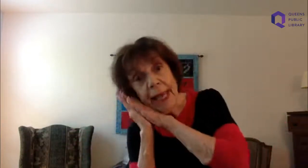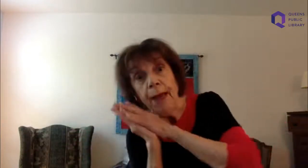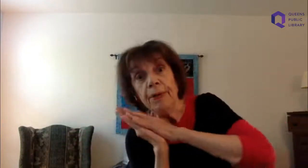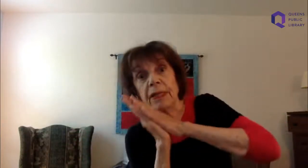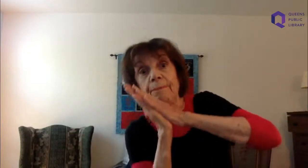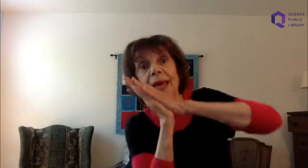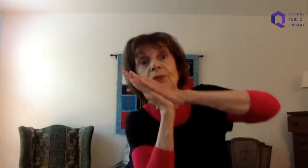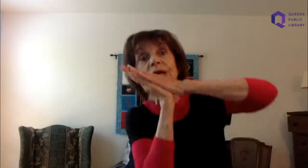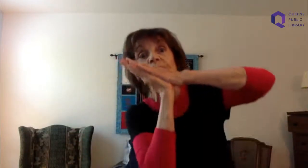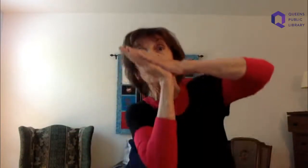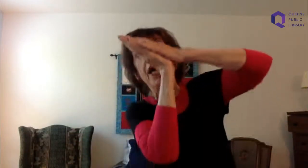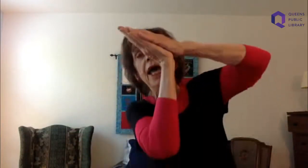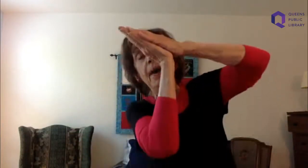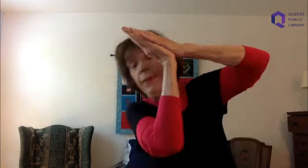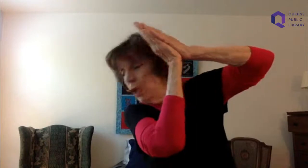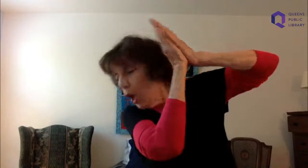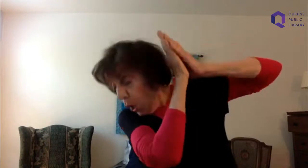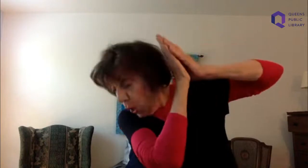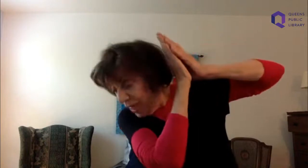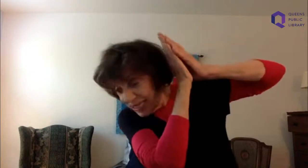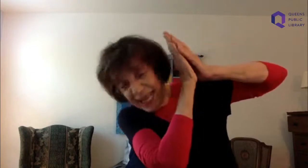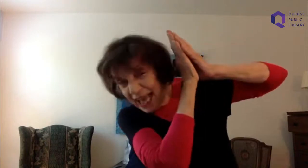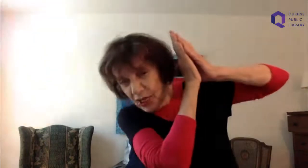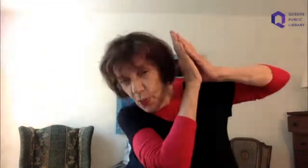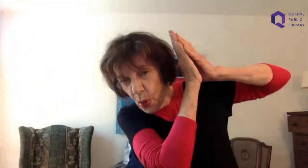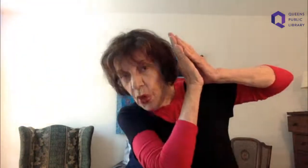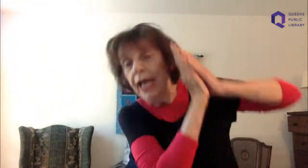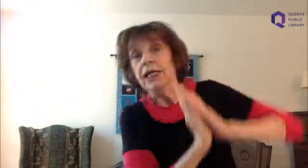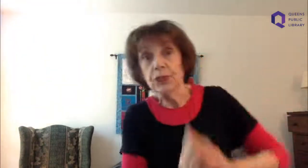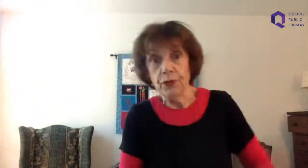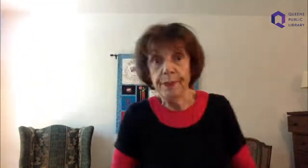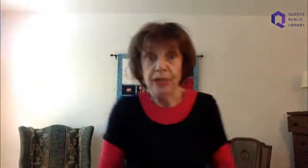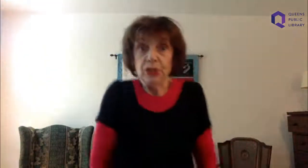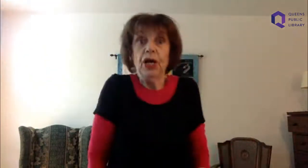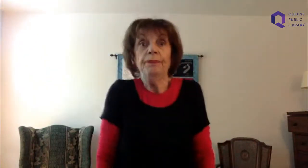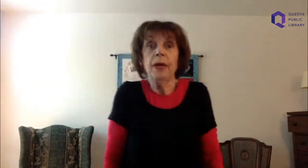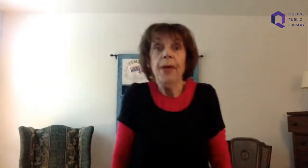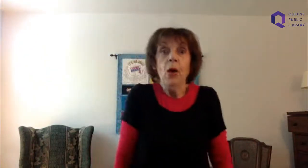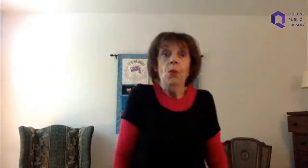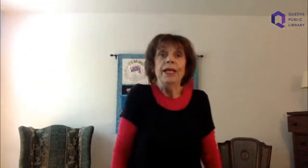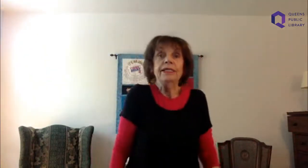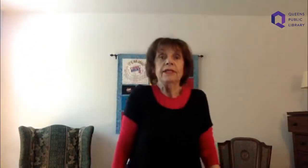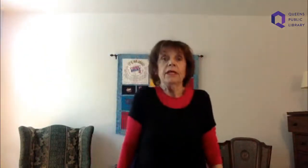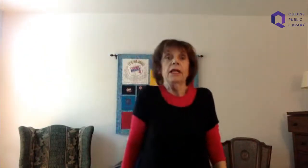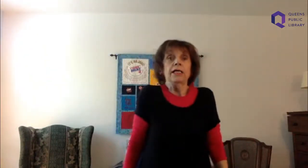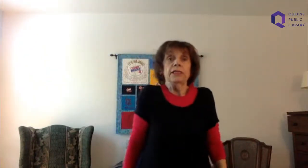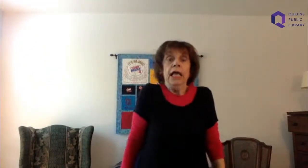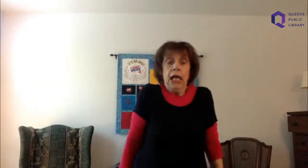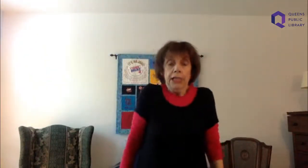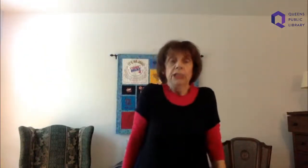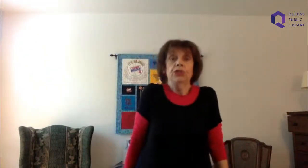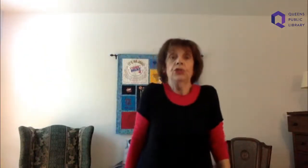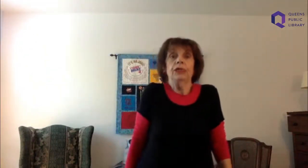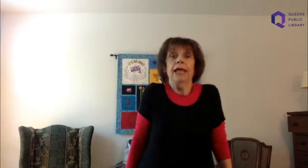but the bed raised way up and up. "Oh, that's not going to work." So the bear jumped up, went into the closet, and he stood like